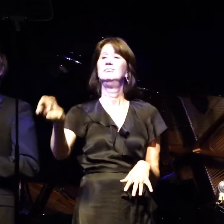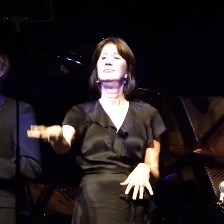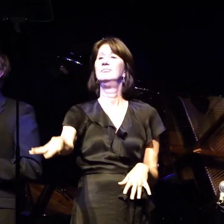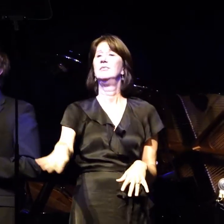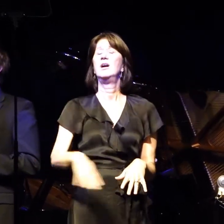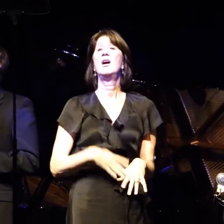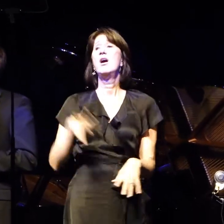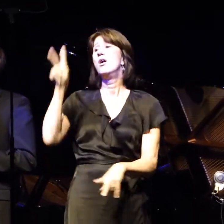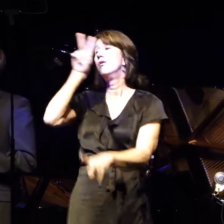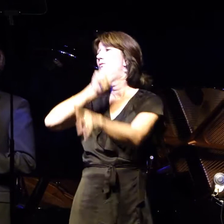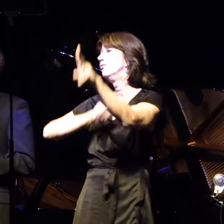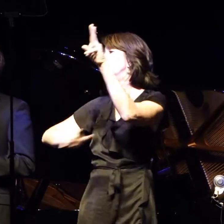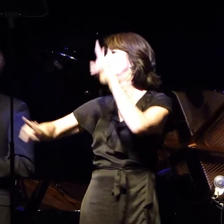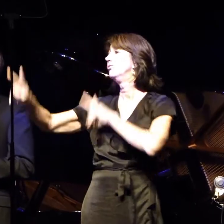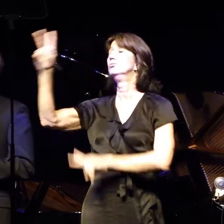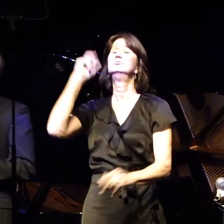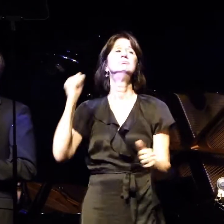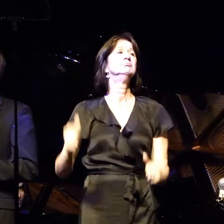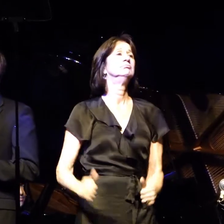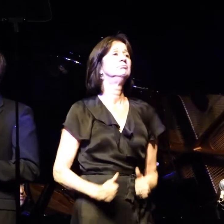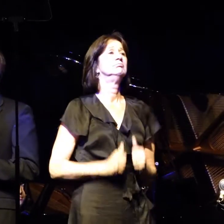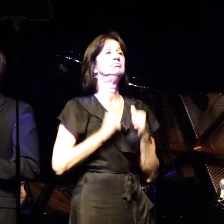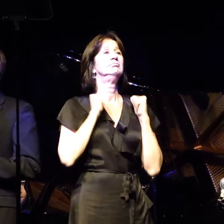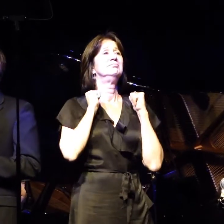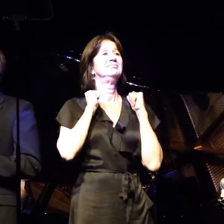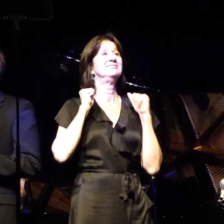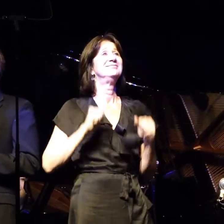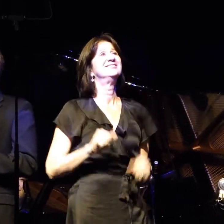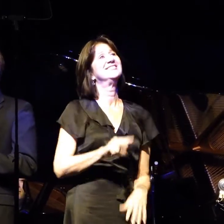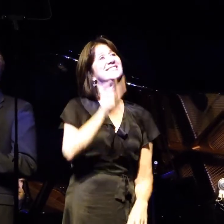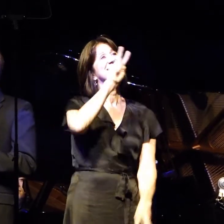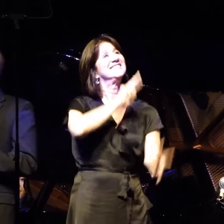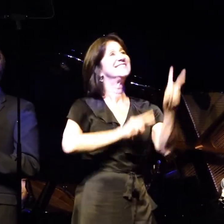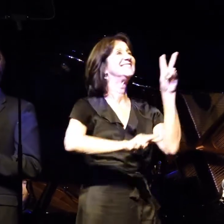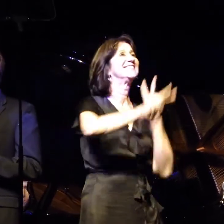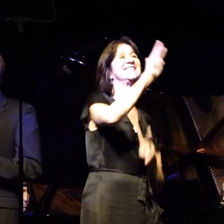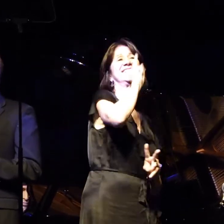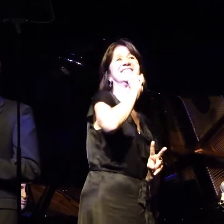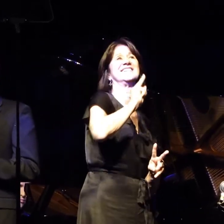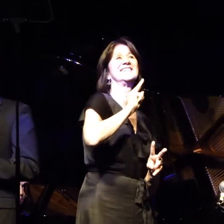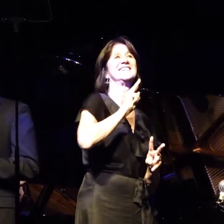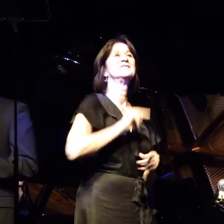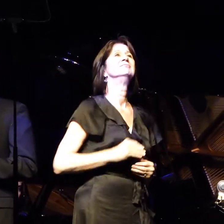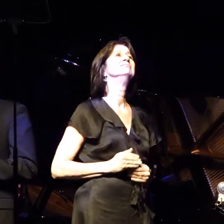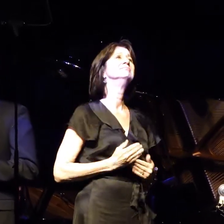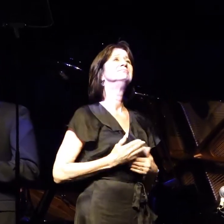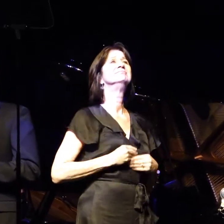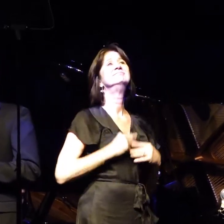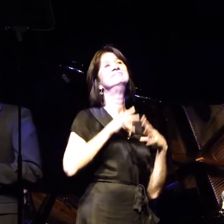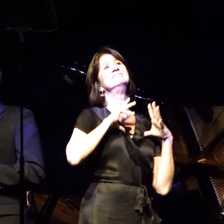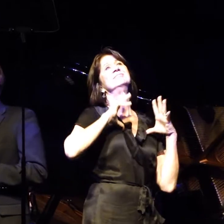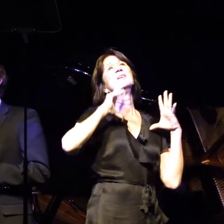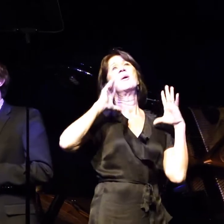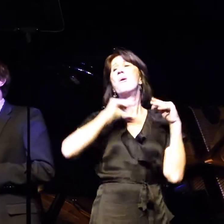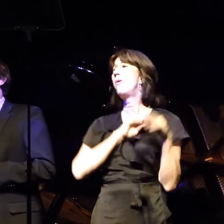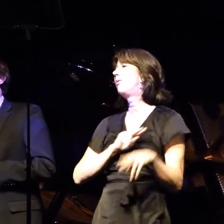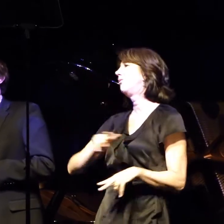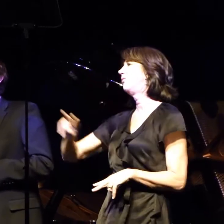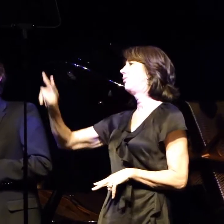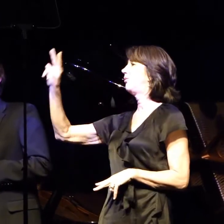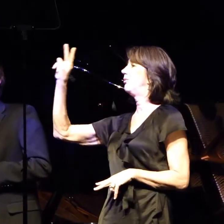life from both sides now, from up and down, and